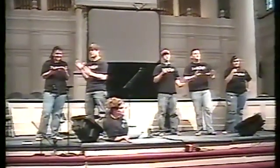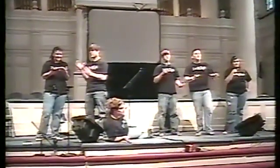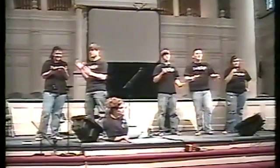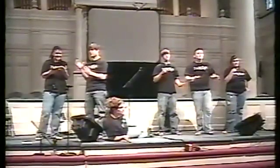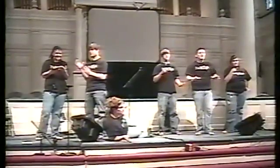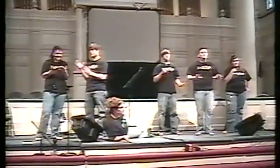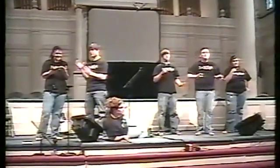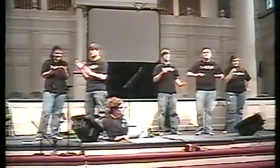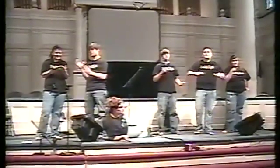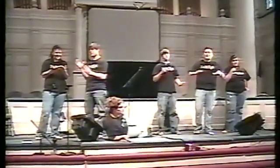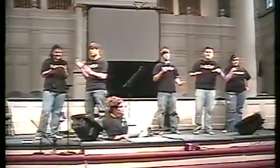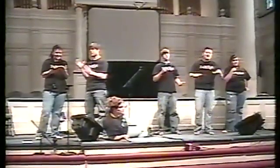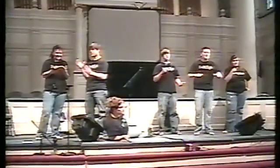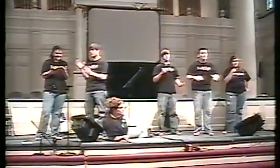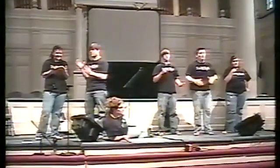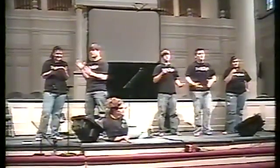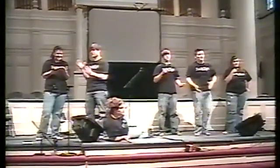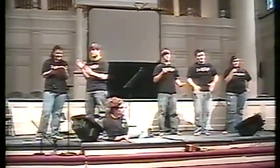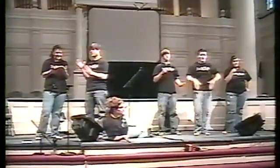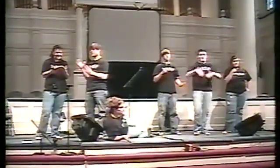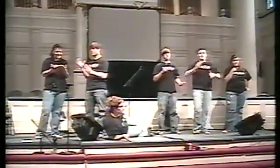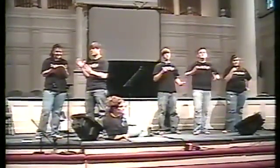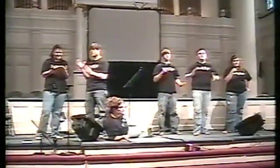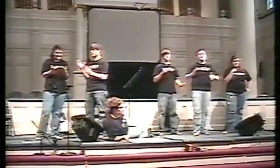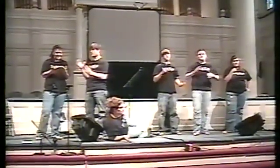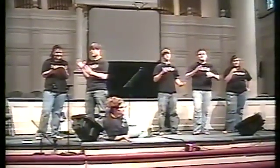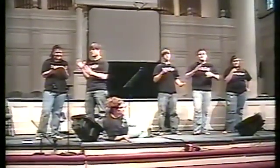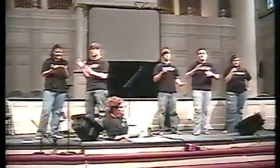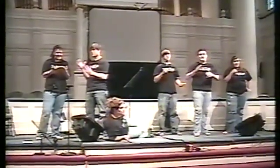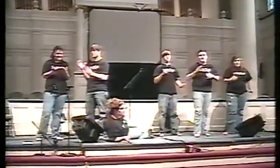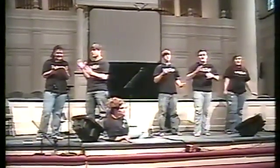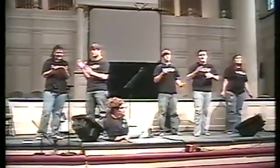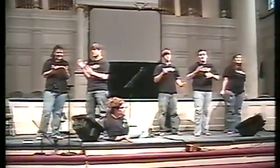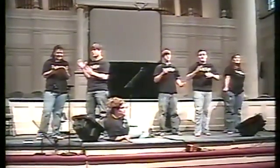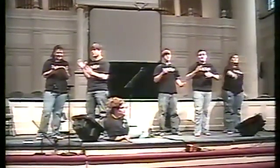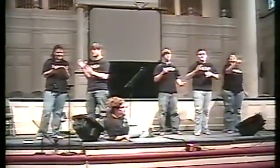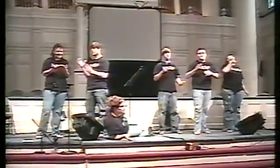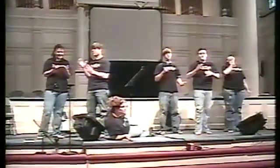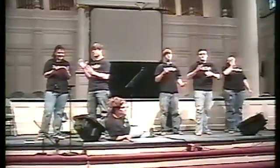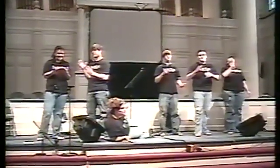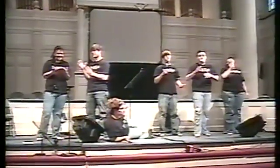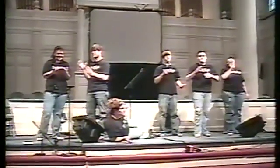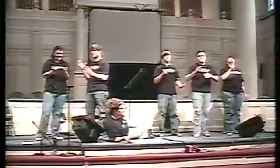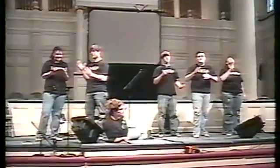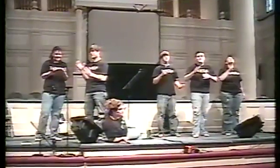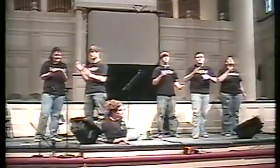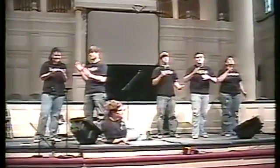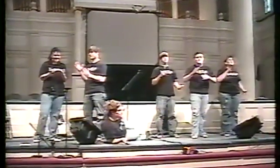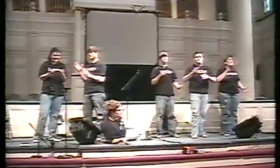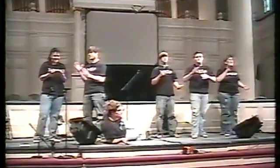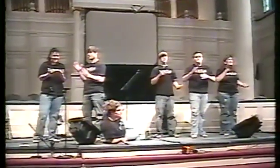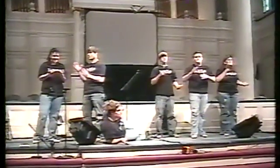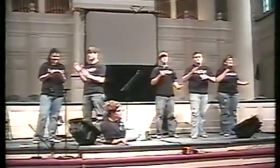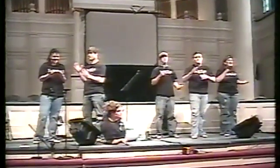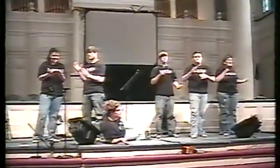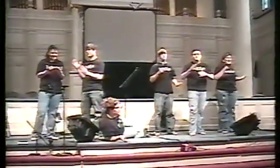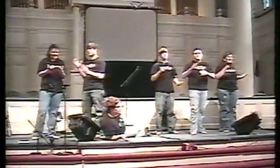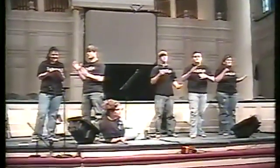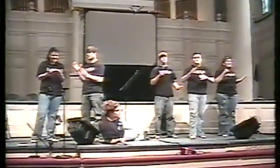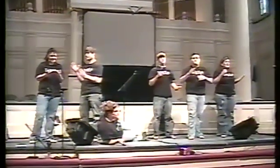I am, trying to remember some words that I learned while watching Shogun on TV. Motherfucker pulls a knife on me and asks for all the money I have, and I